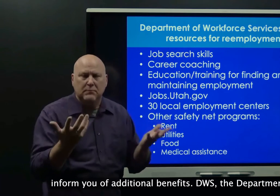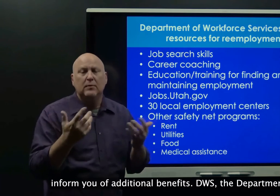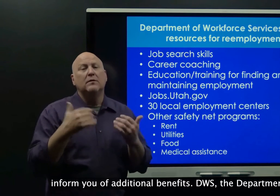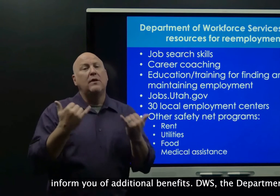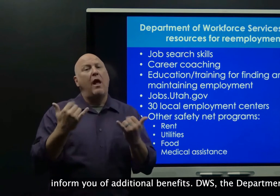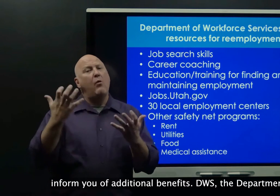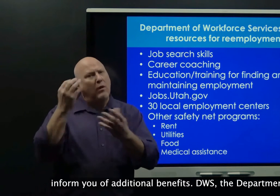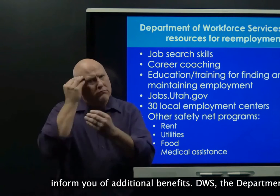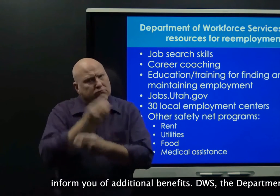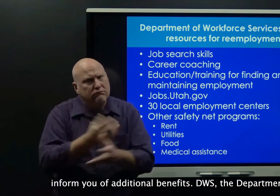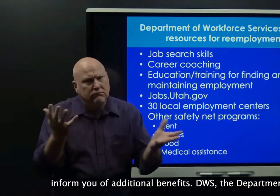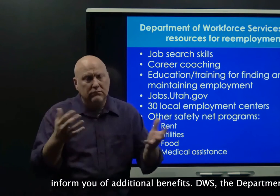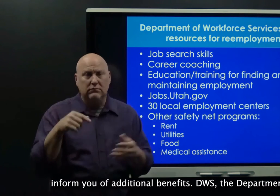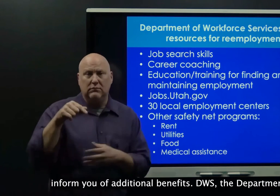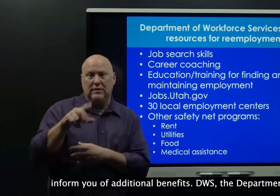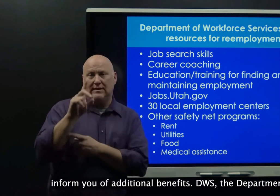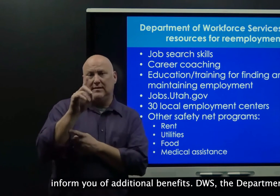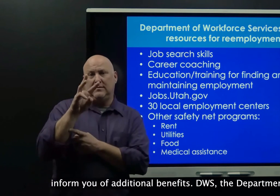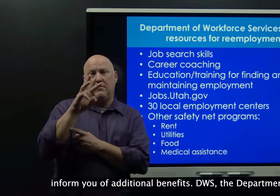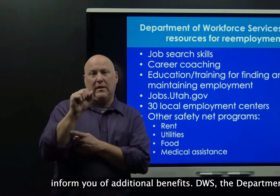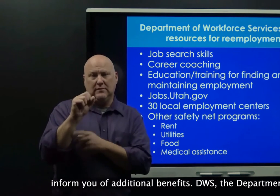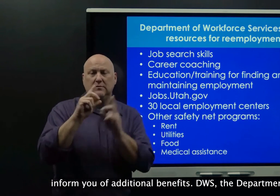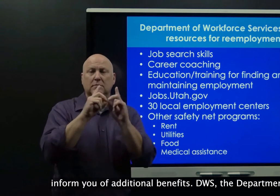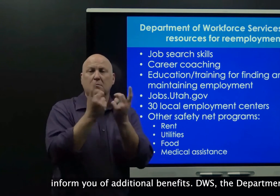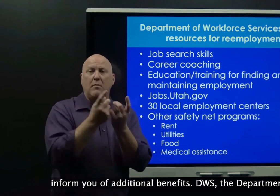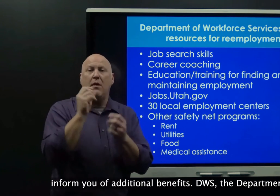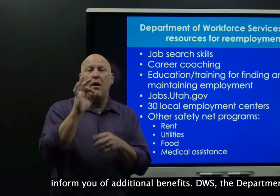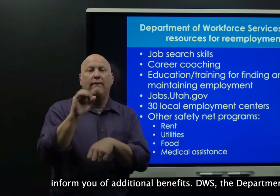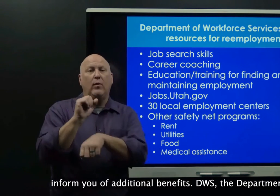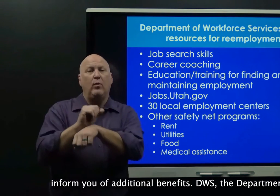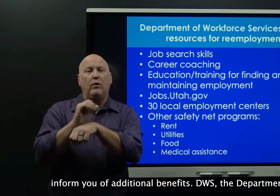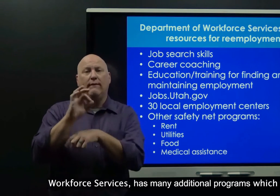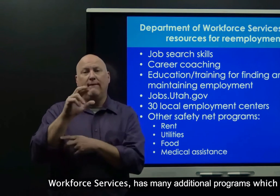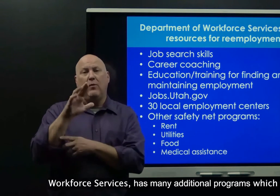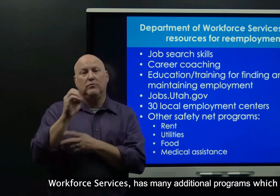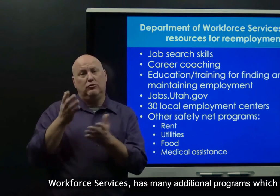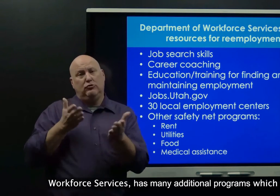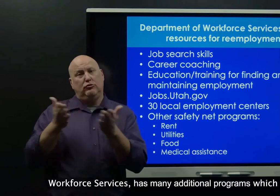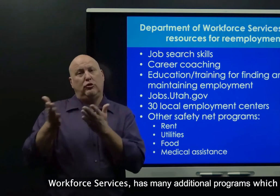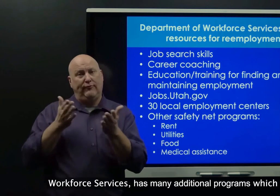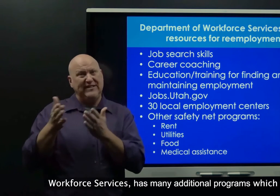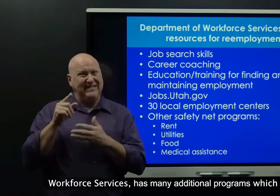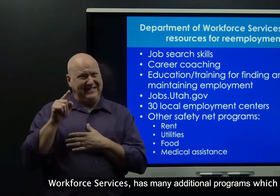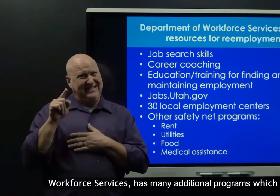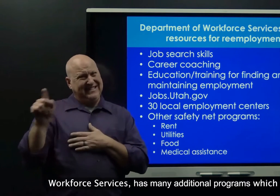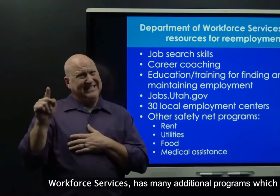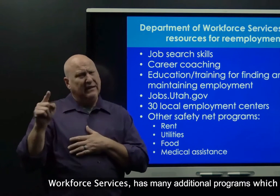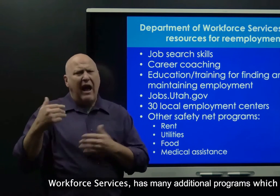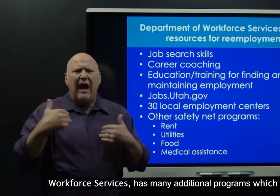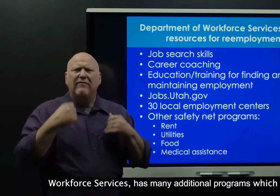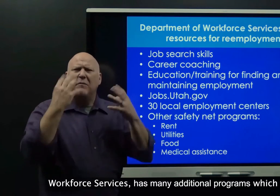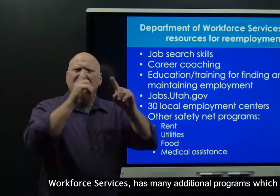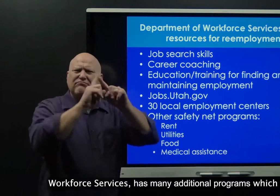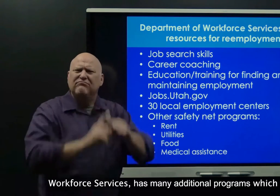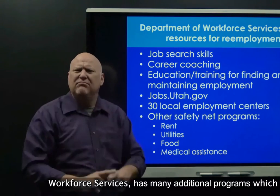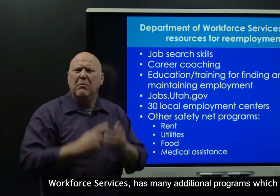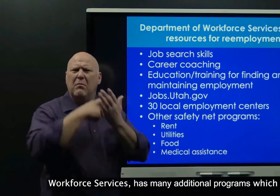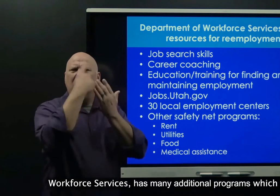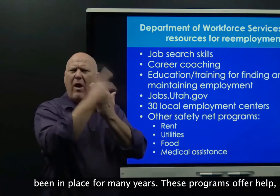benefits. DWS, the Department of Workforce Services, has many additional programs which have been in